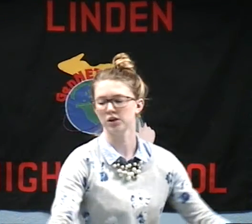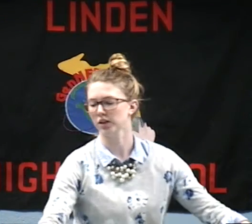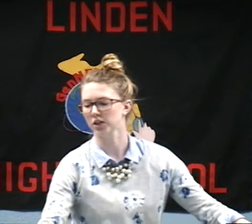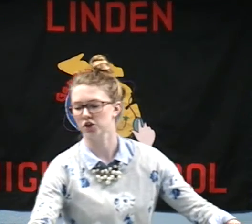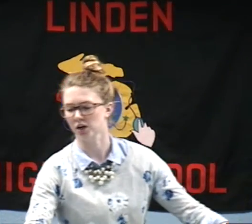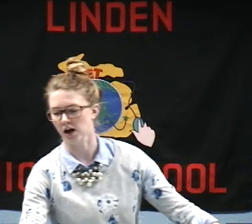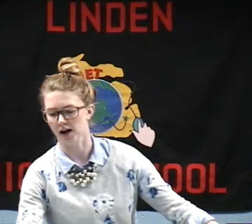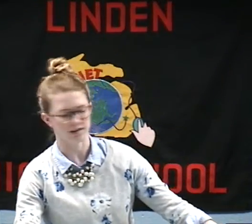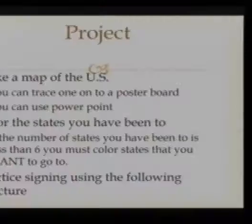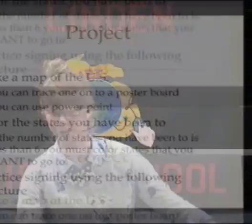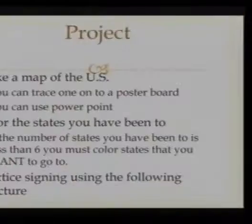literally just